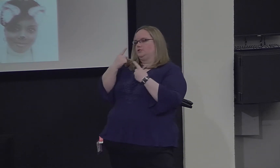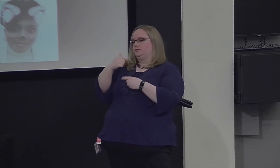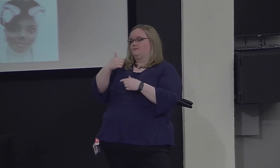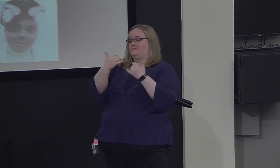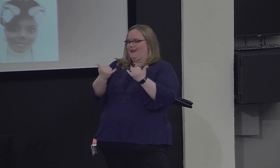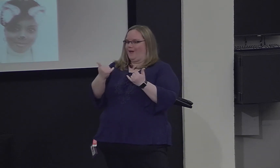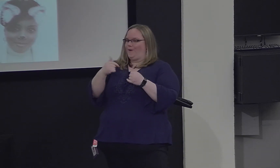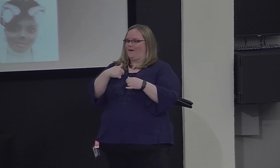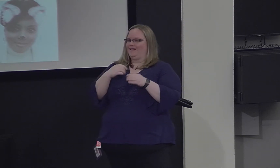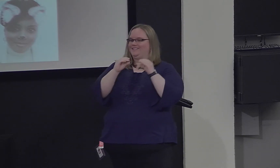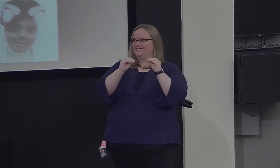future opportunities?